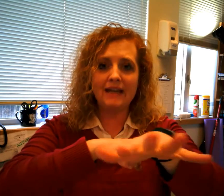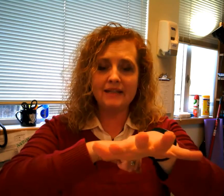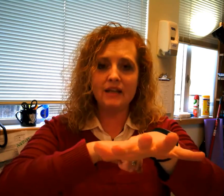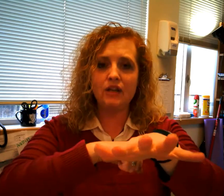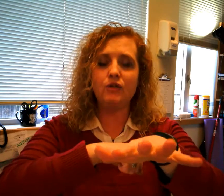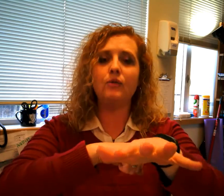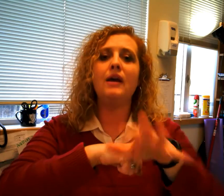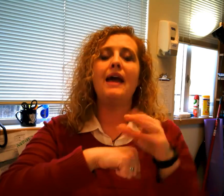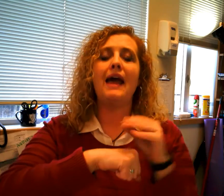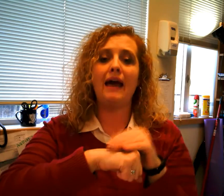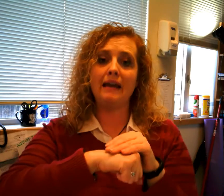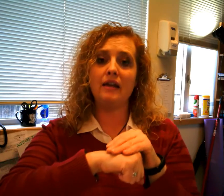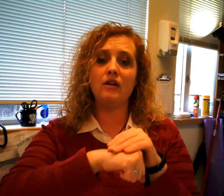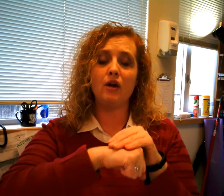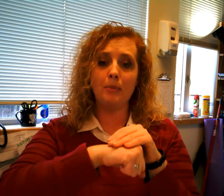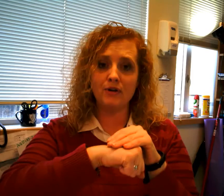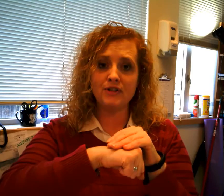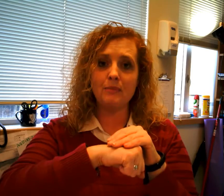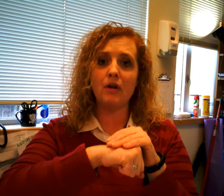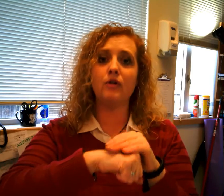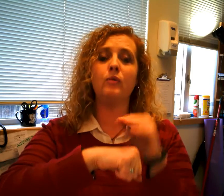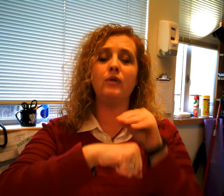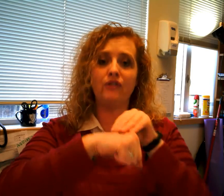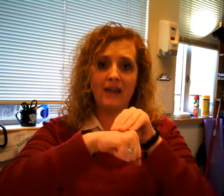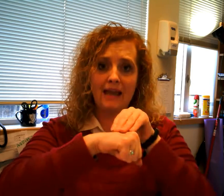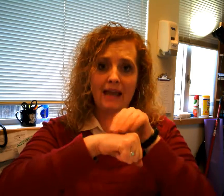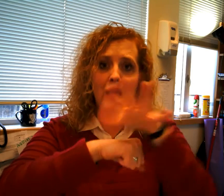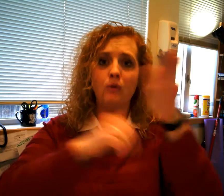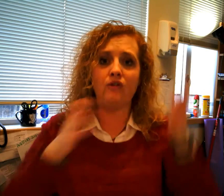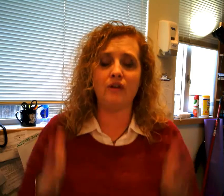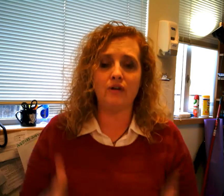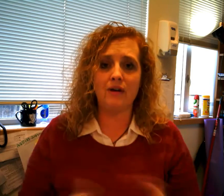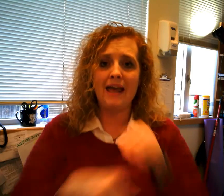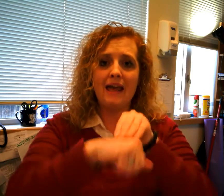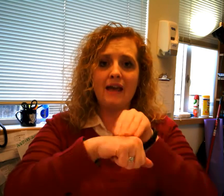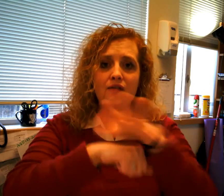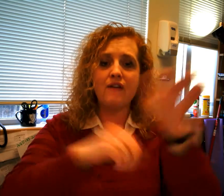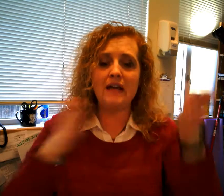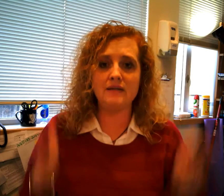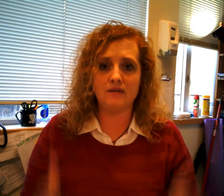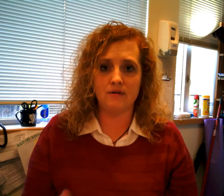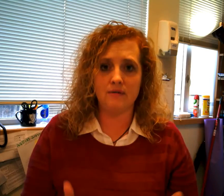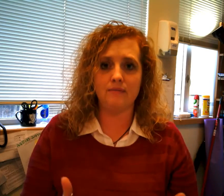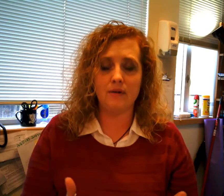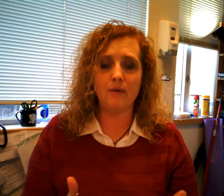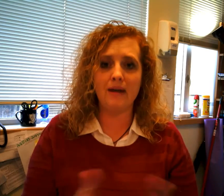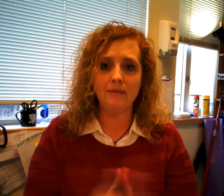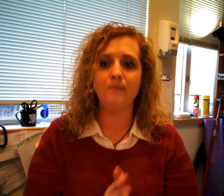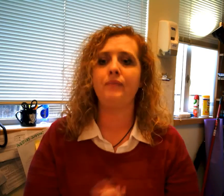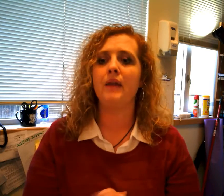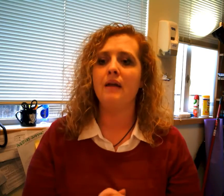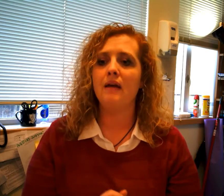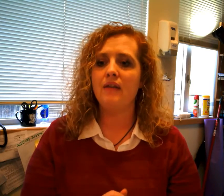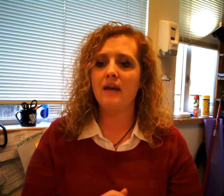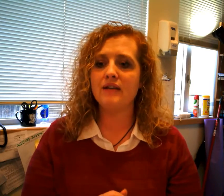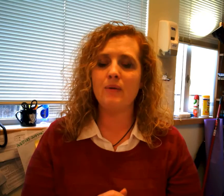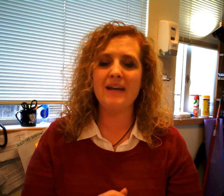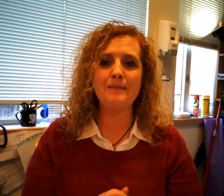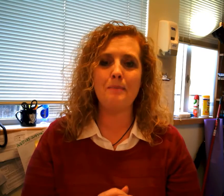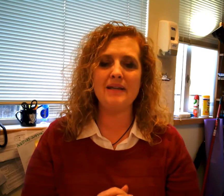advising you. Adding a person marker will say counselor, advisor, okay? The next one is